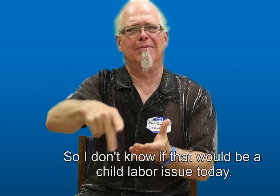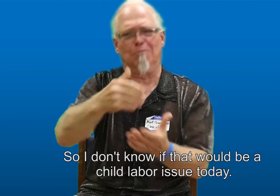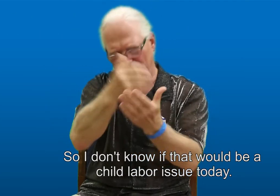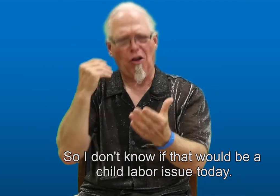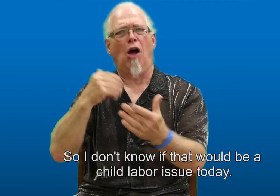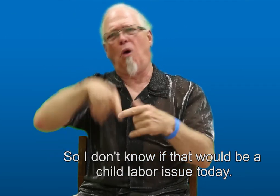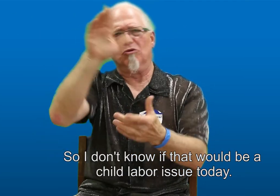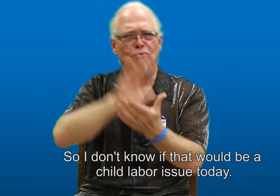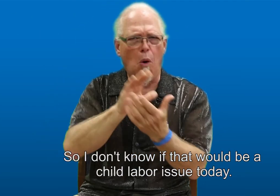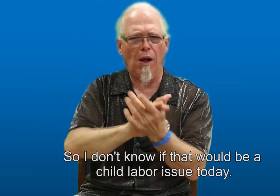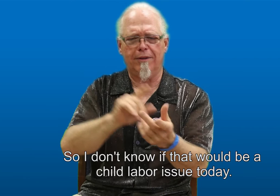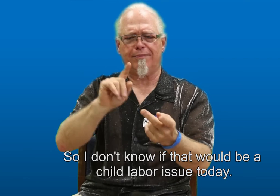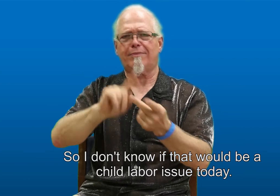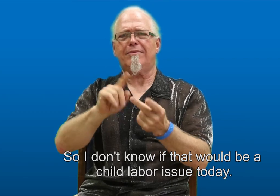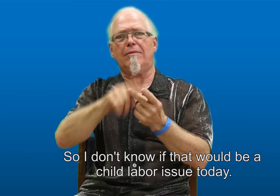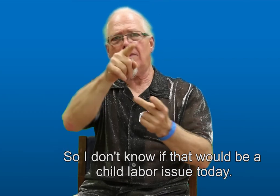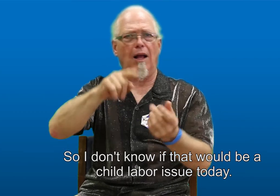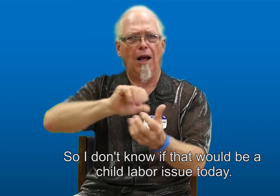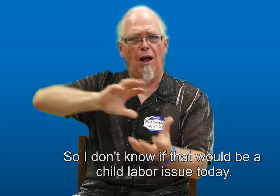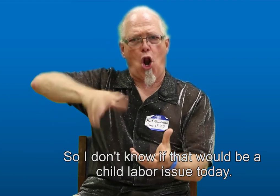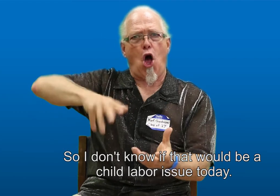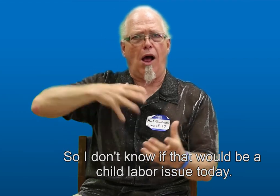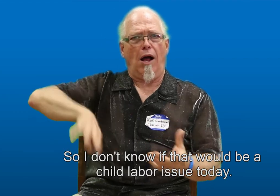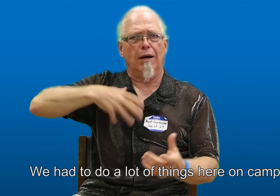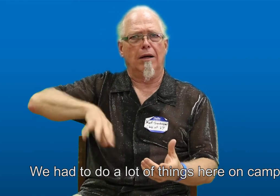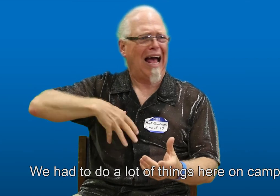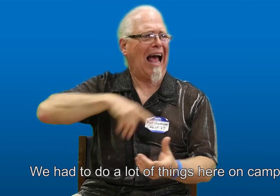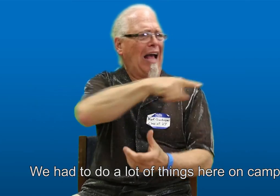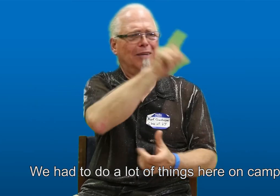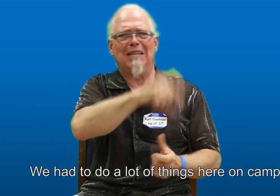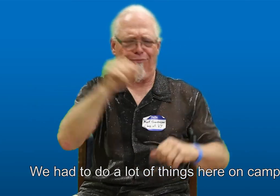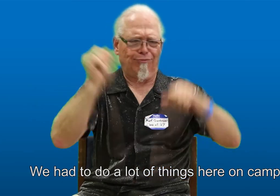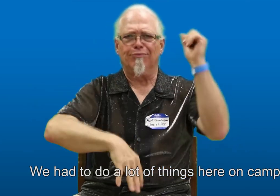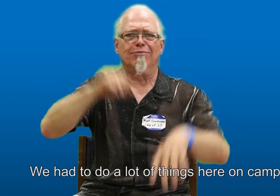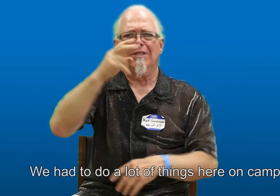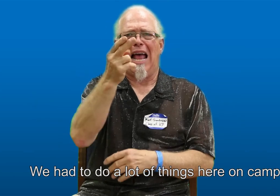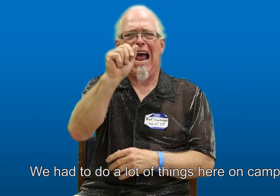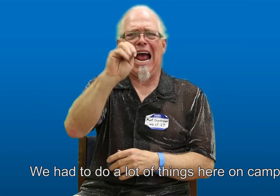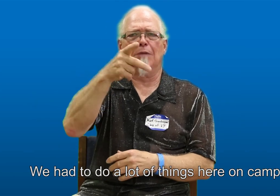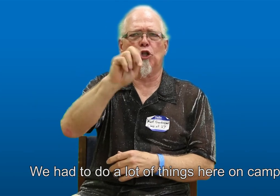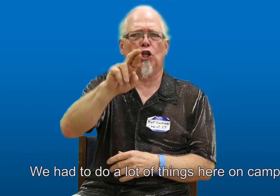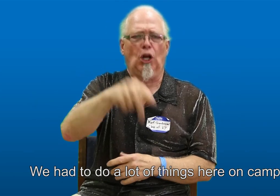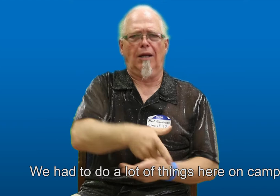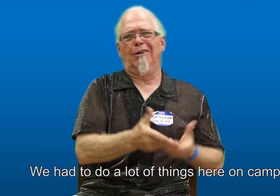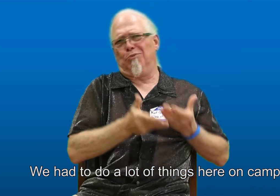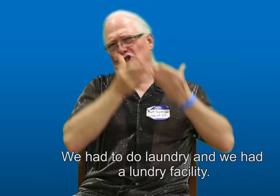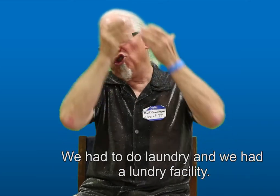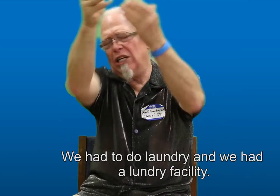so I don't know if that would be a child labor issue today, but boy, we had to do a lot of things here on campus. We had to do laundry,